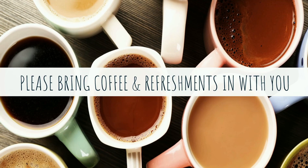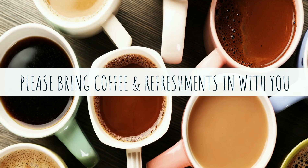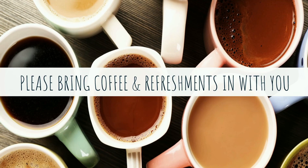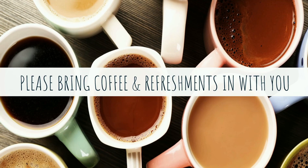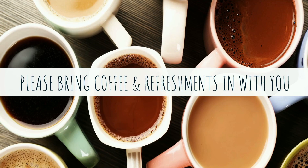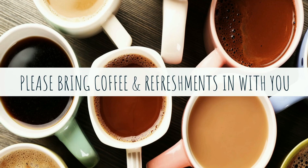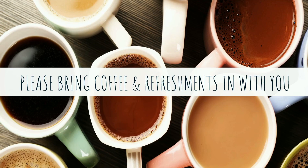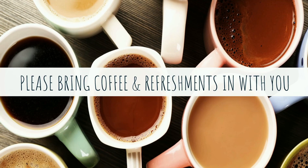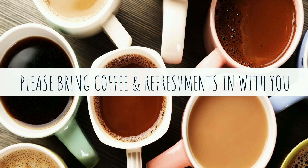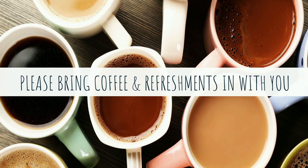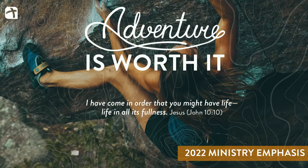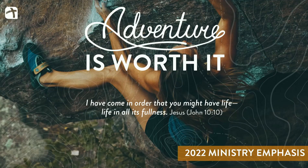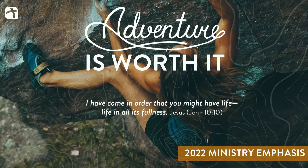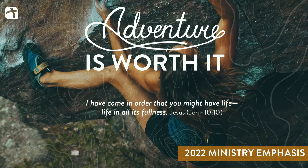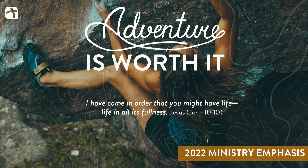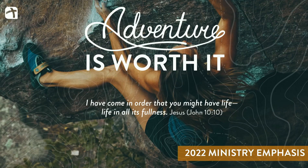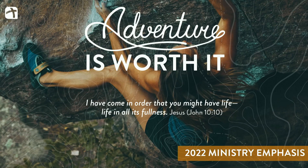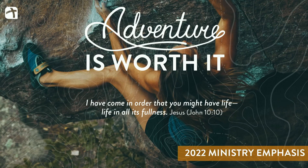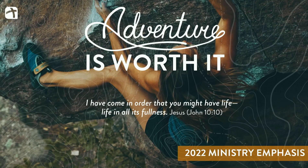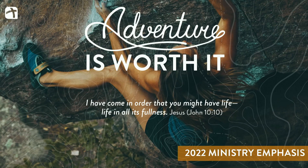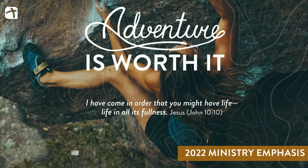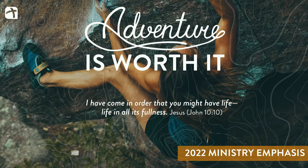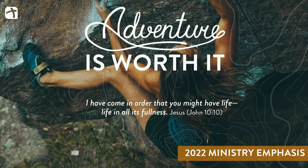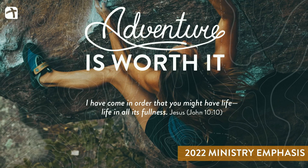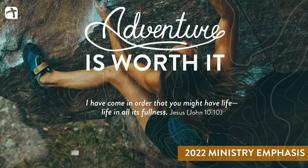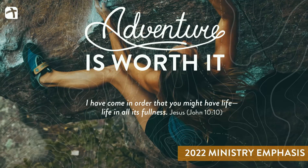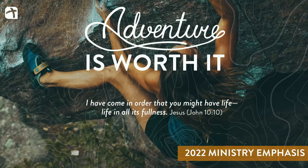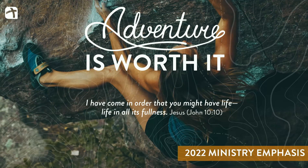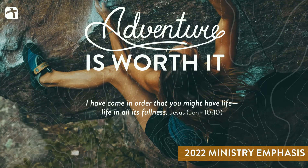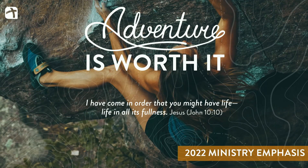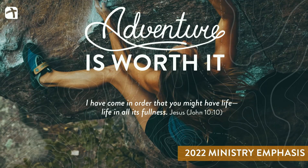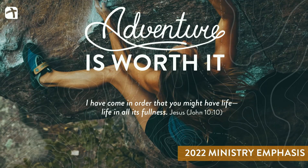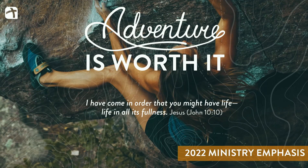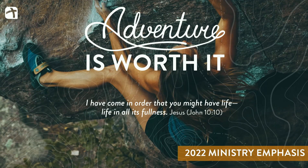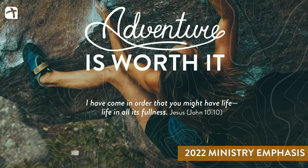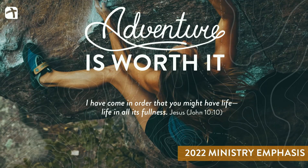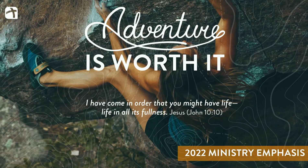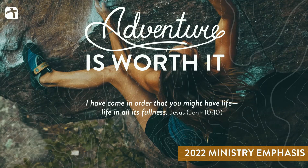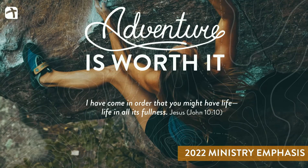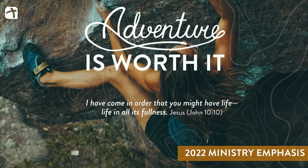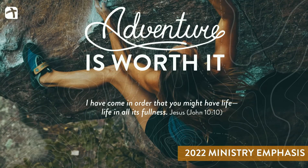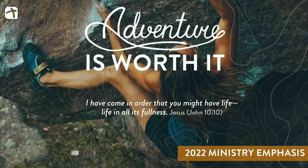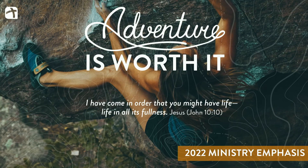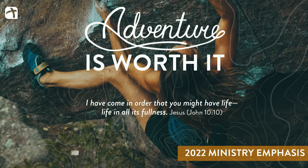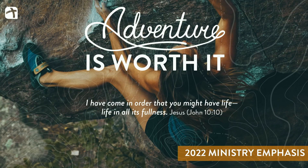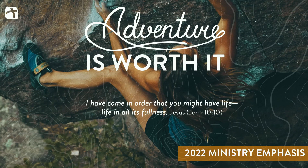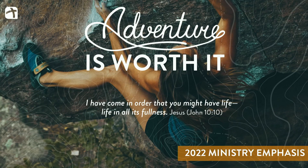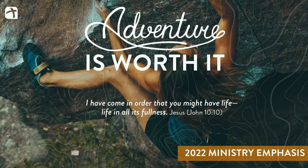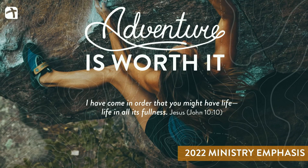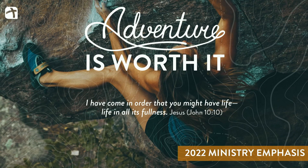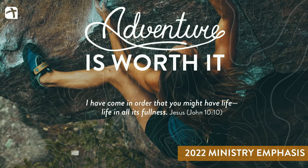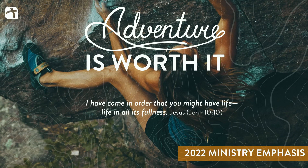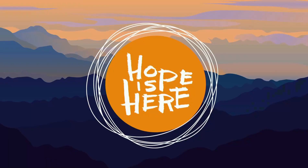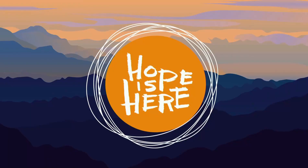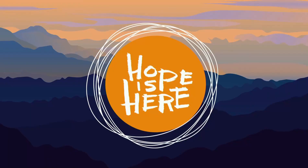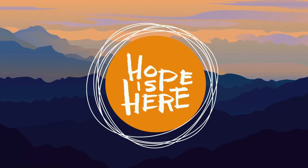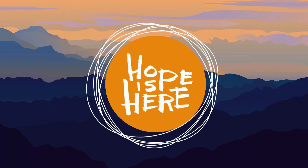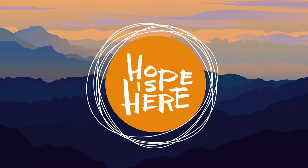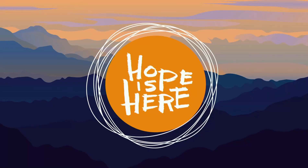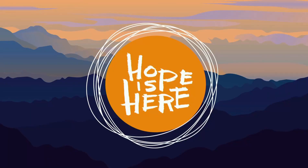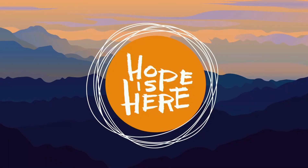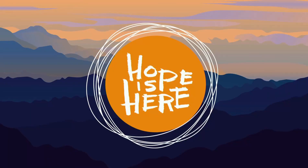quite right. Let's find our own kind of language. We've searched the whole world